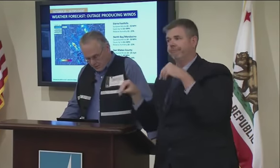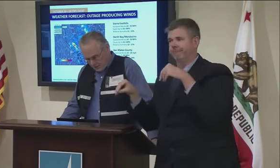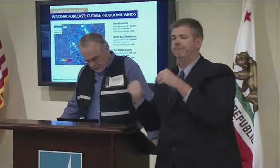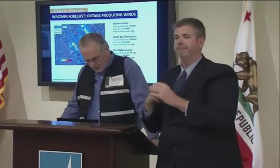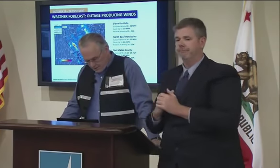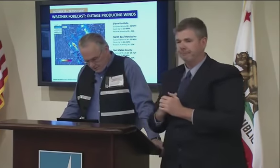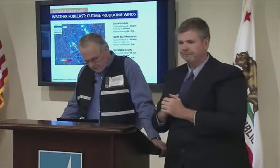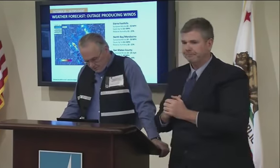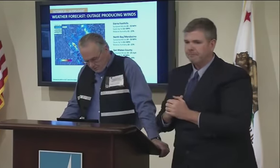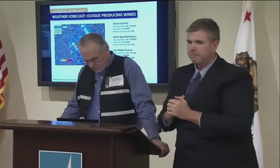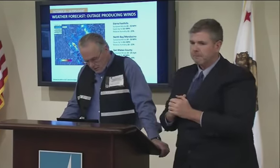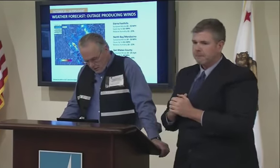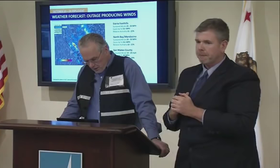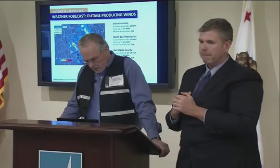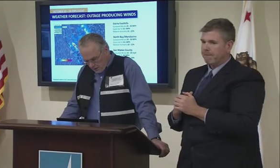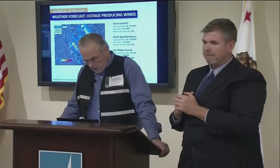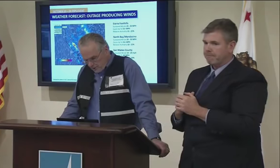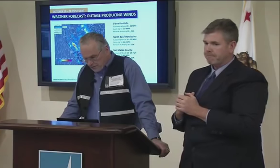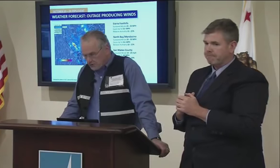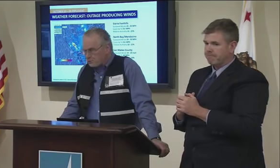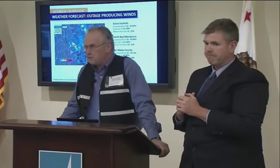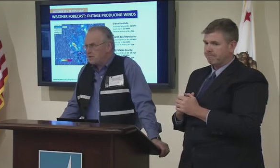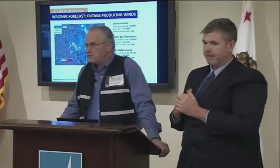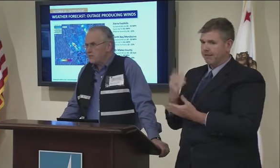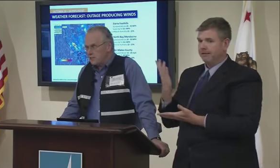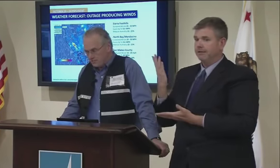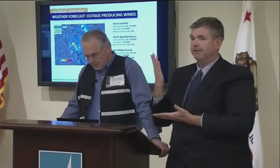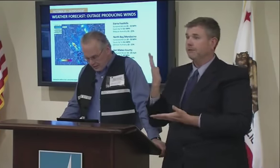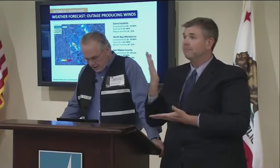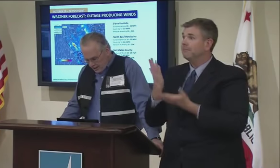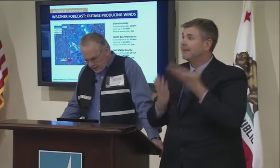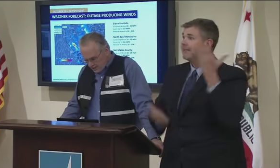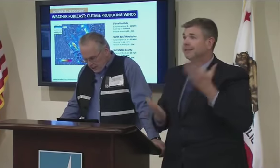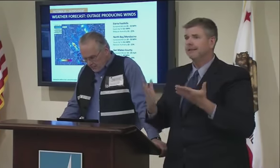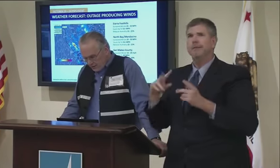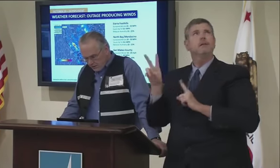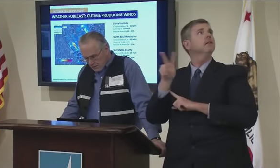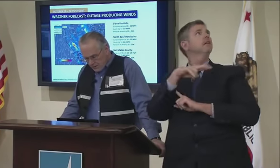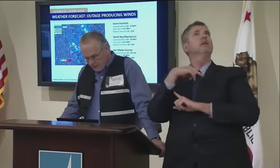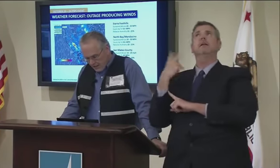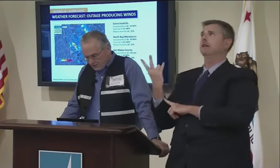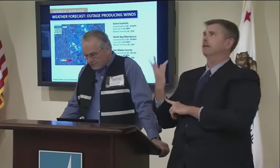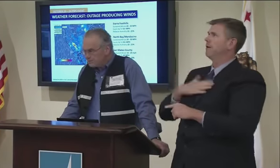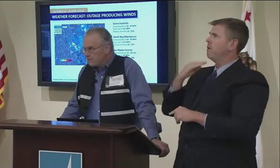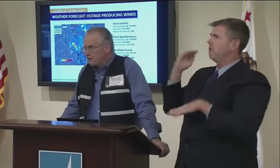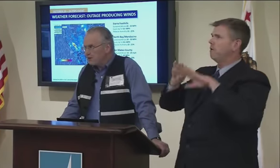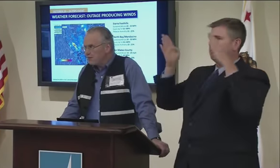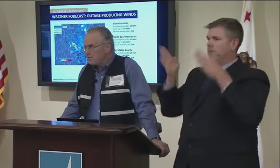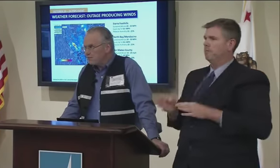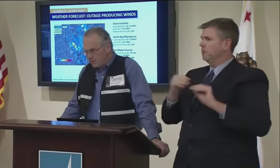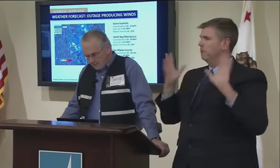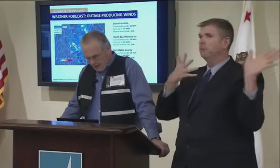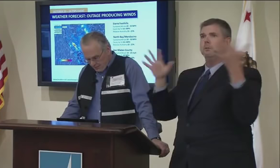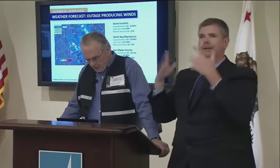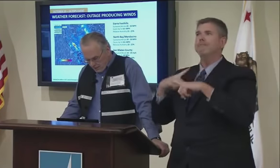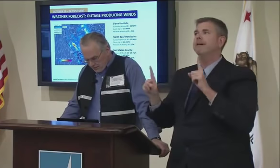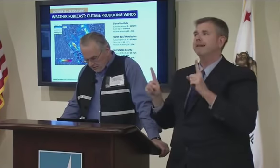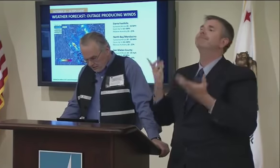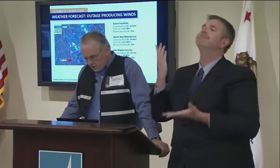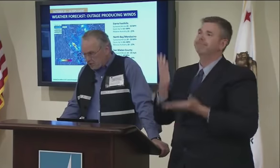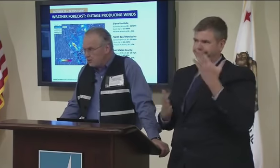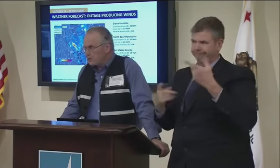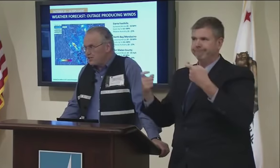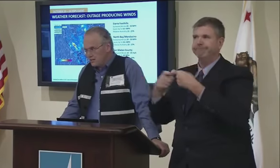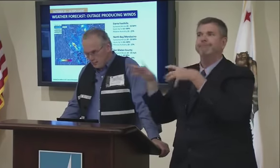will experience it. You know, our first responsibility at PG&E is to keep everyone safe, our neighbors, their